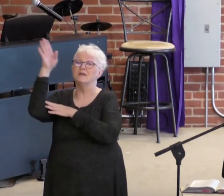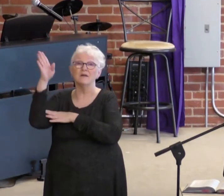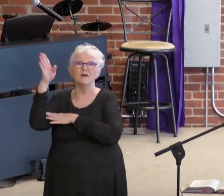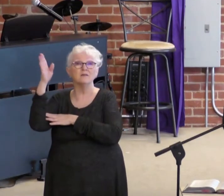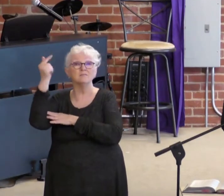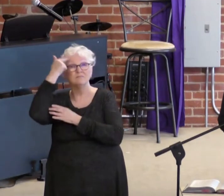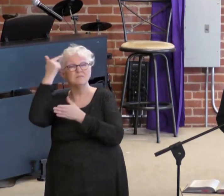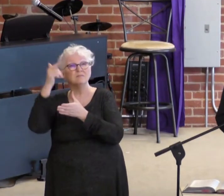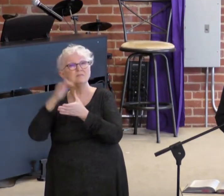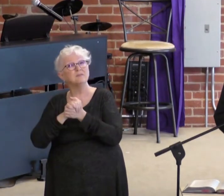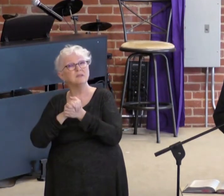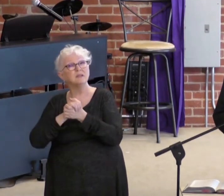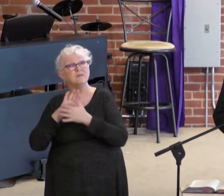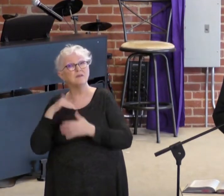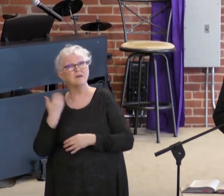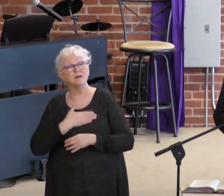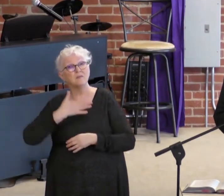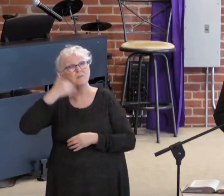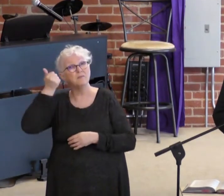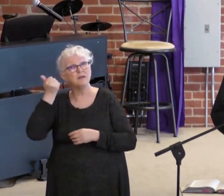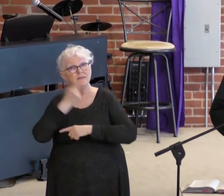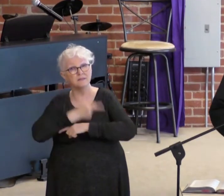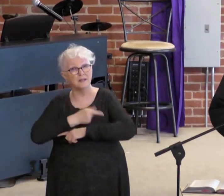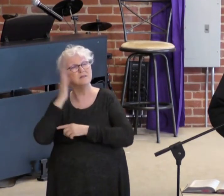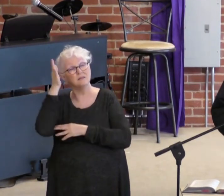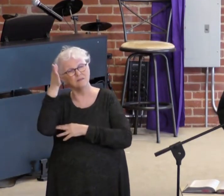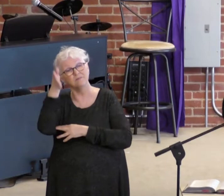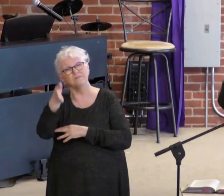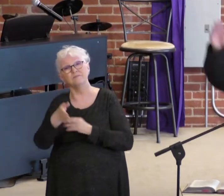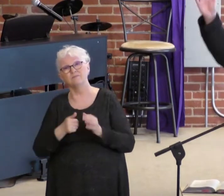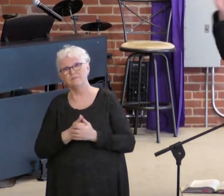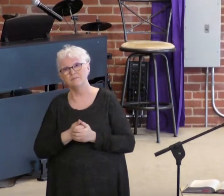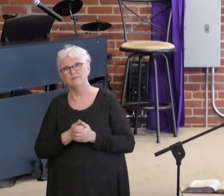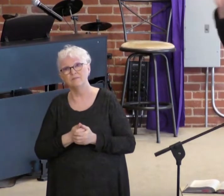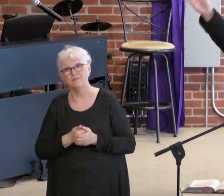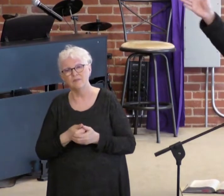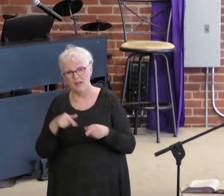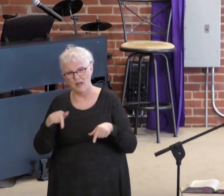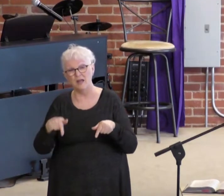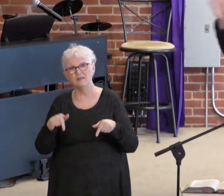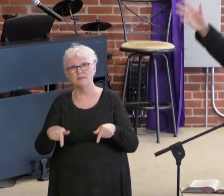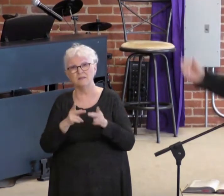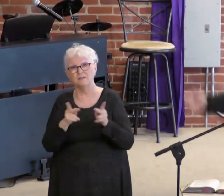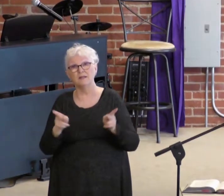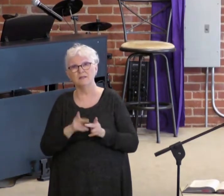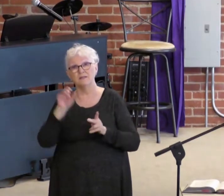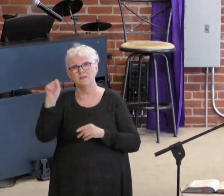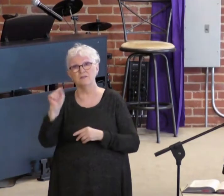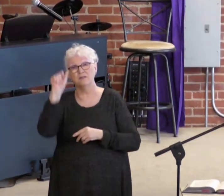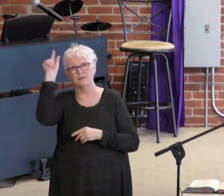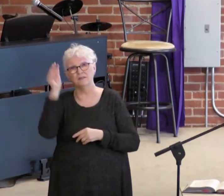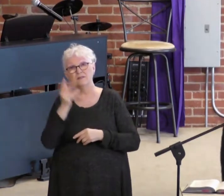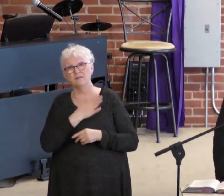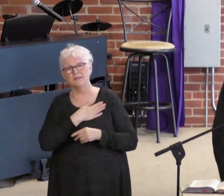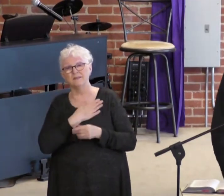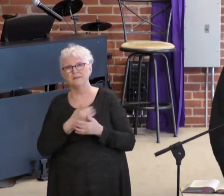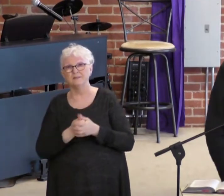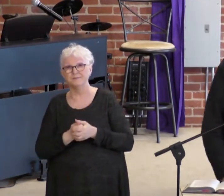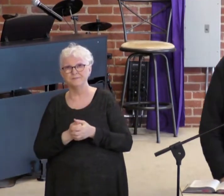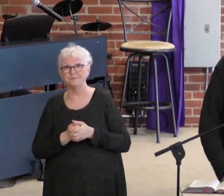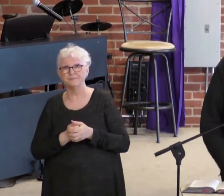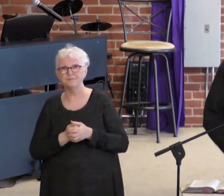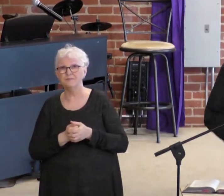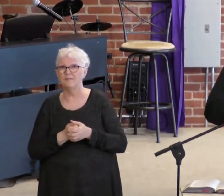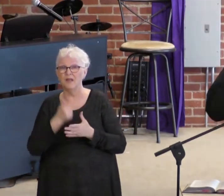yet in front of us. I really believe that as Shades of Grace. I believe that with all my heart and soul. I bear witness with that